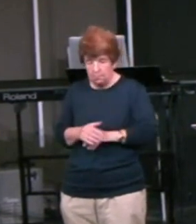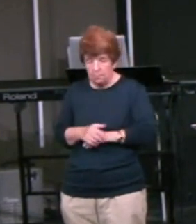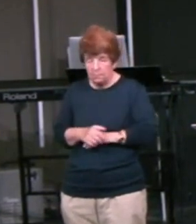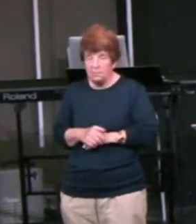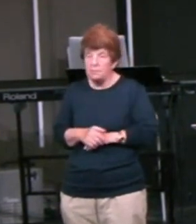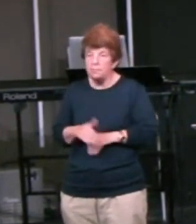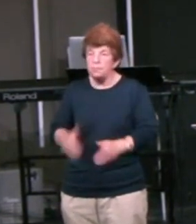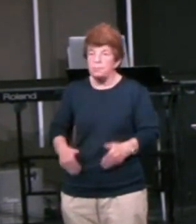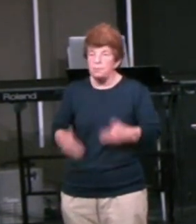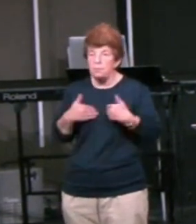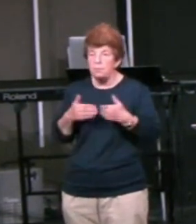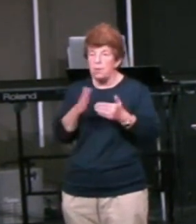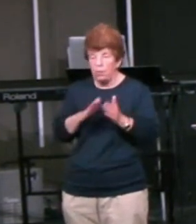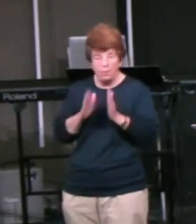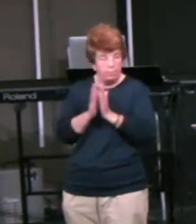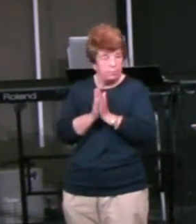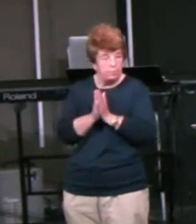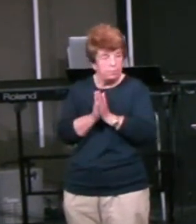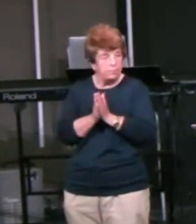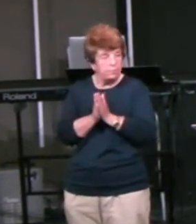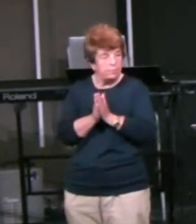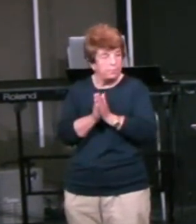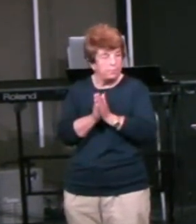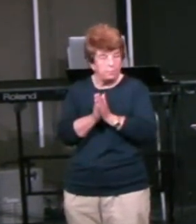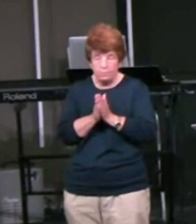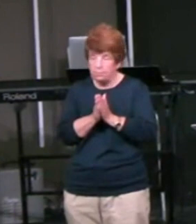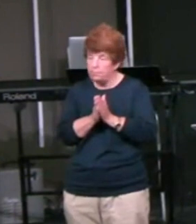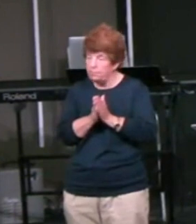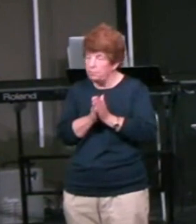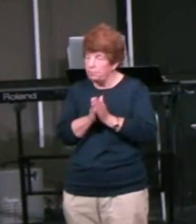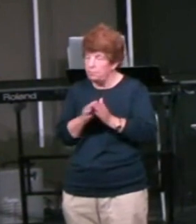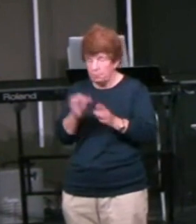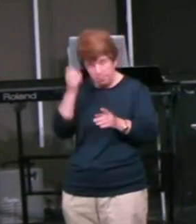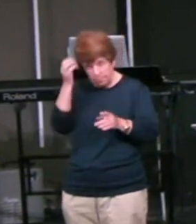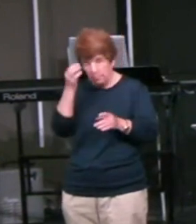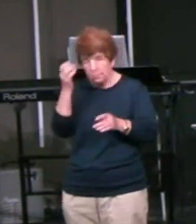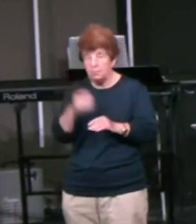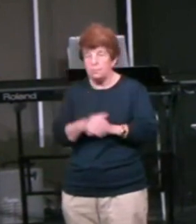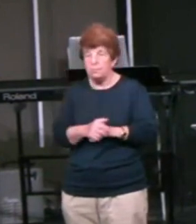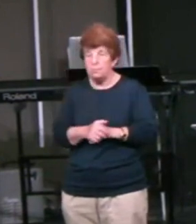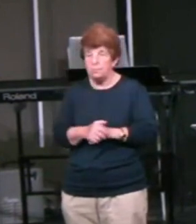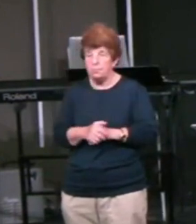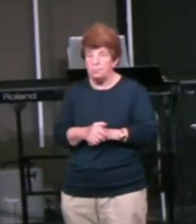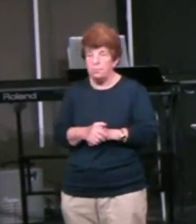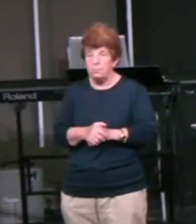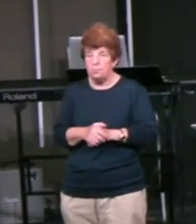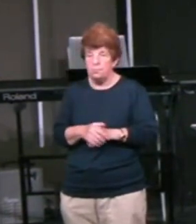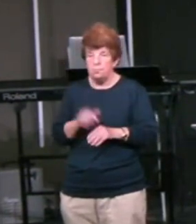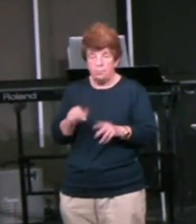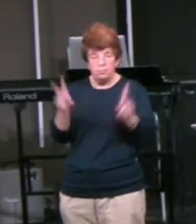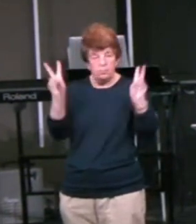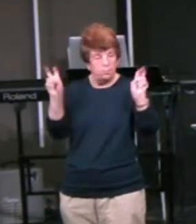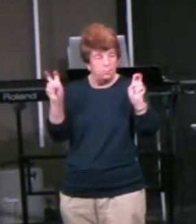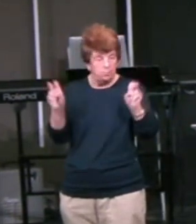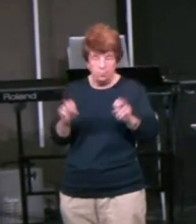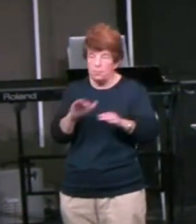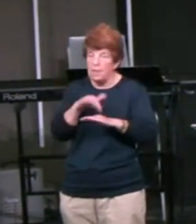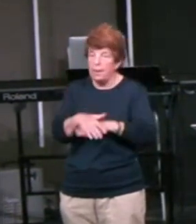This morning I want to lead us in prayer as we consider this topic of